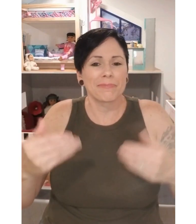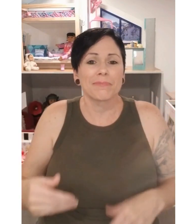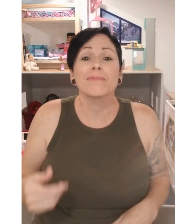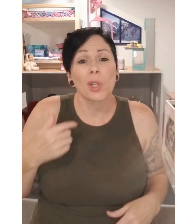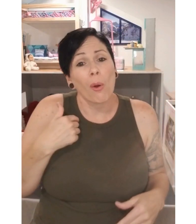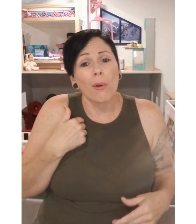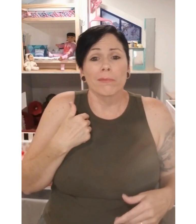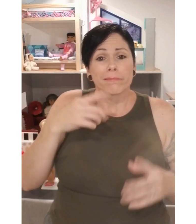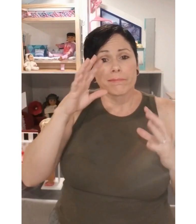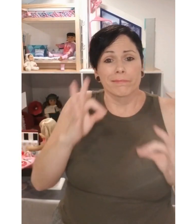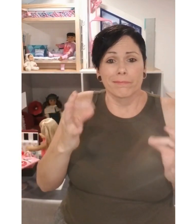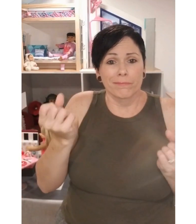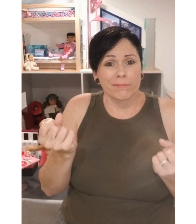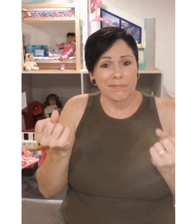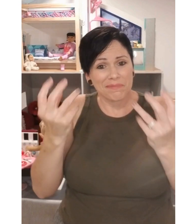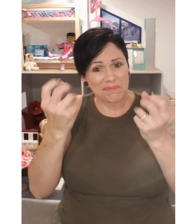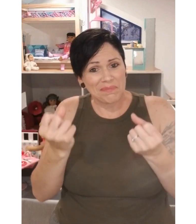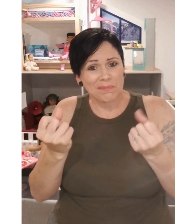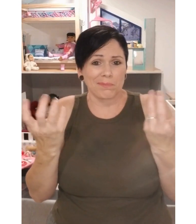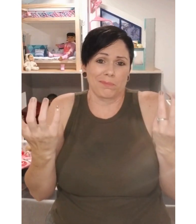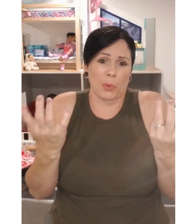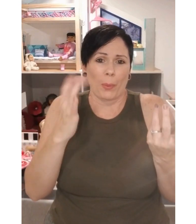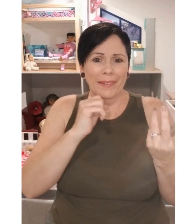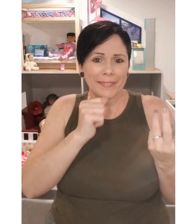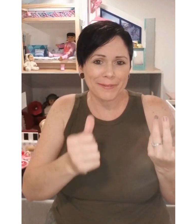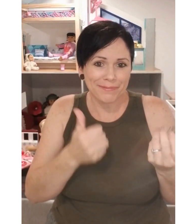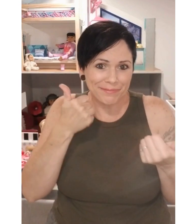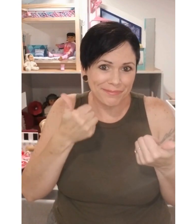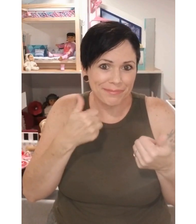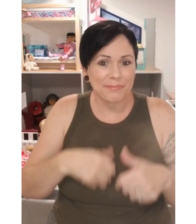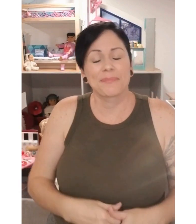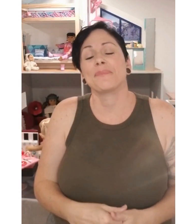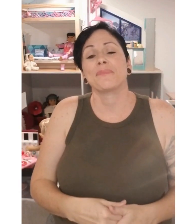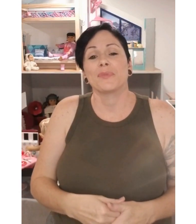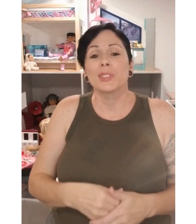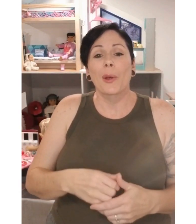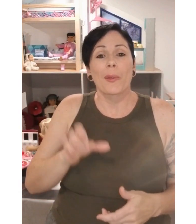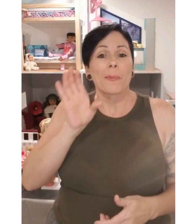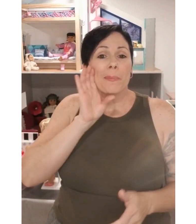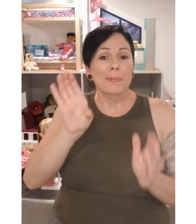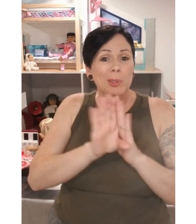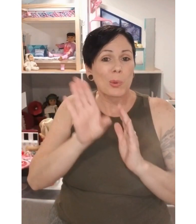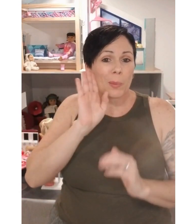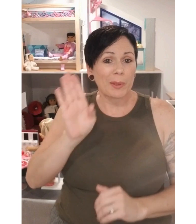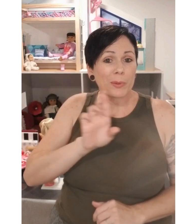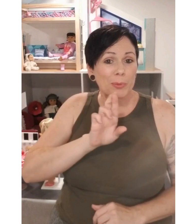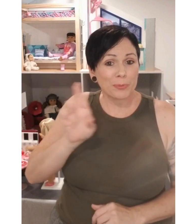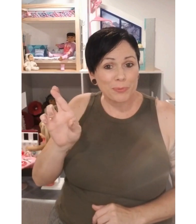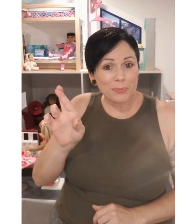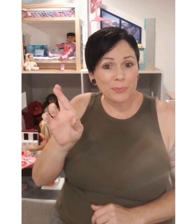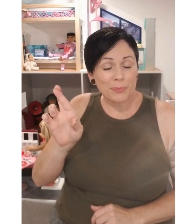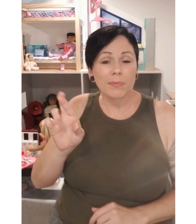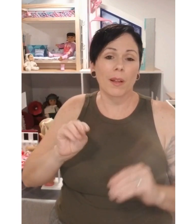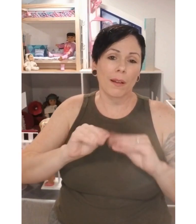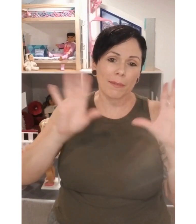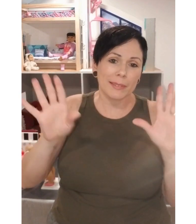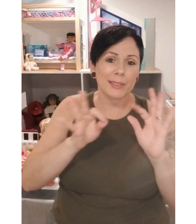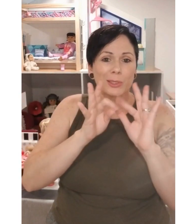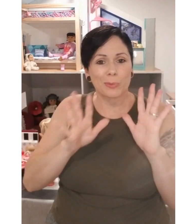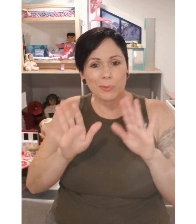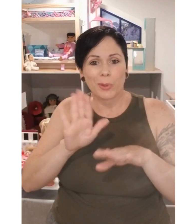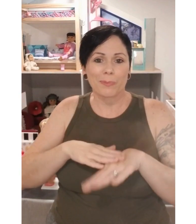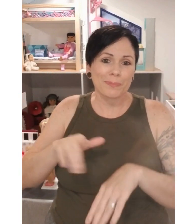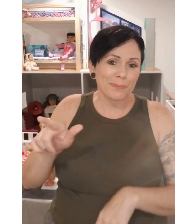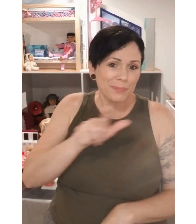and make this one ASL accessible because why not? So the pictures will be on the right, and obviously the interpretation is